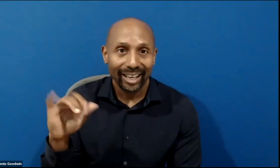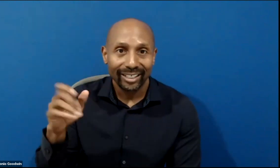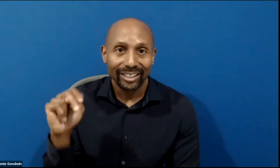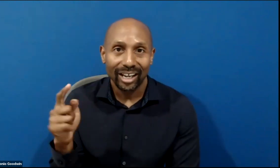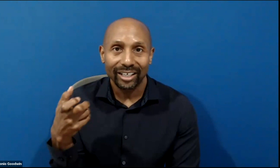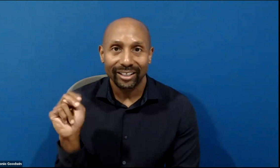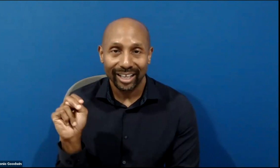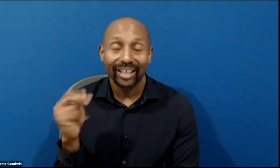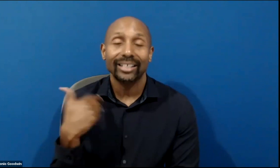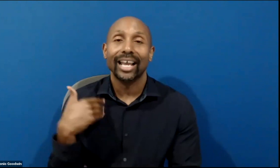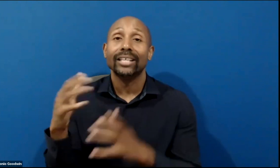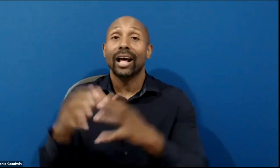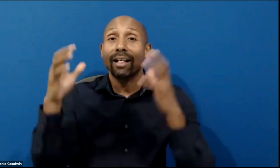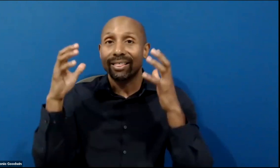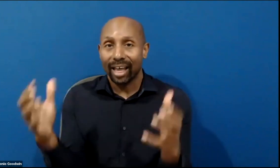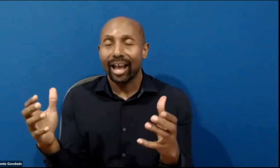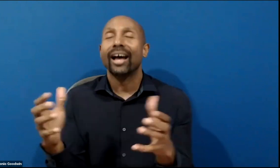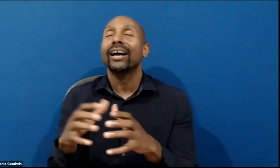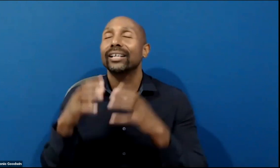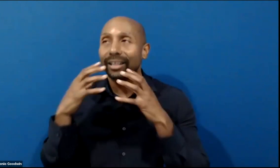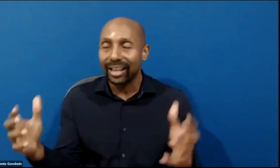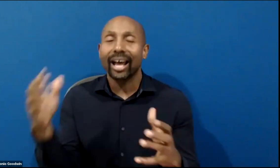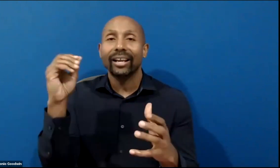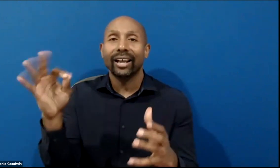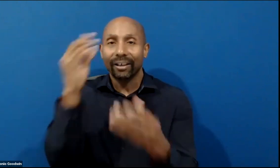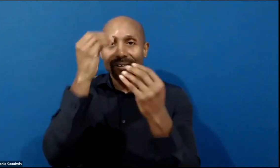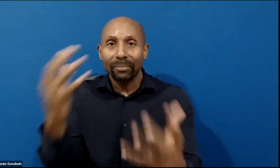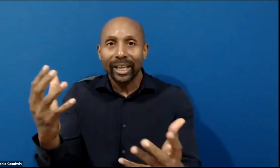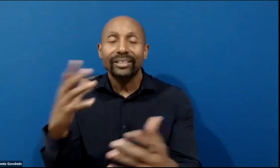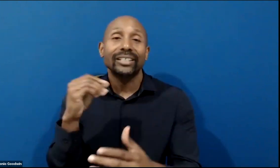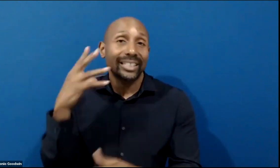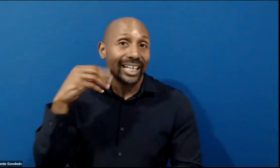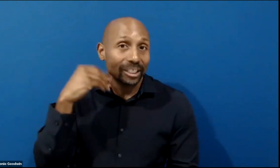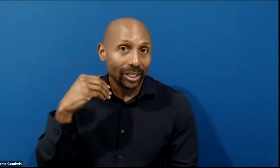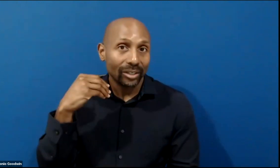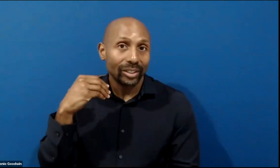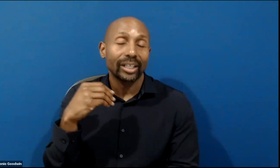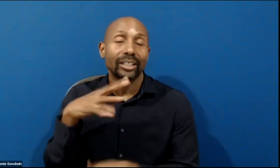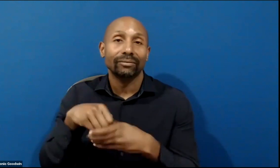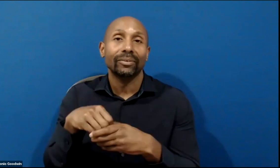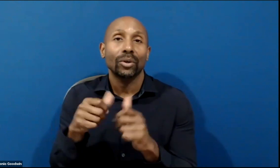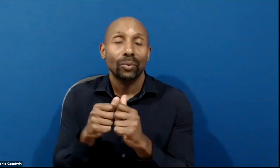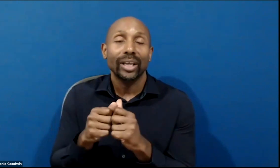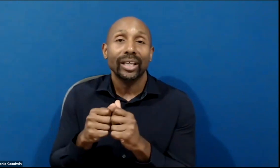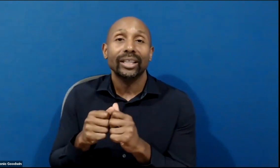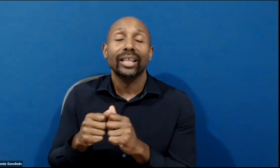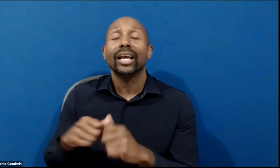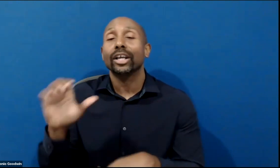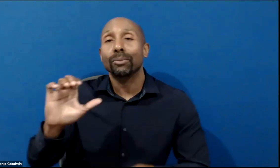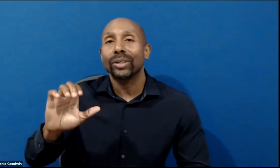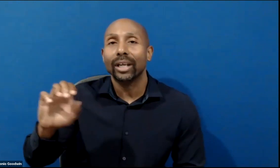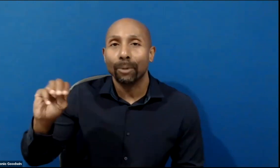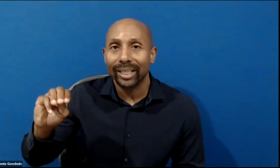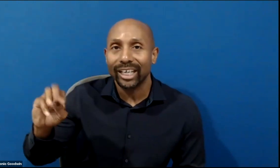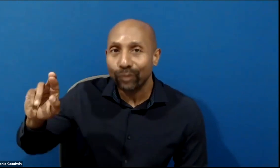Jonathan has lots and lots of information and experience in the community mobility ritual